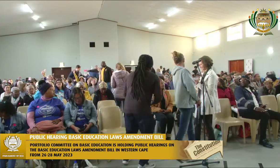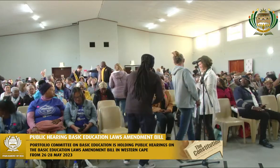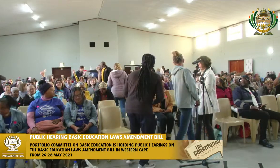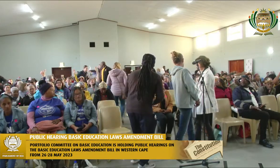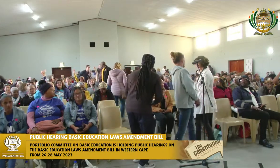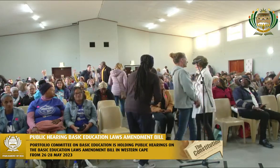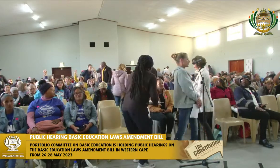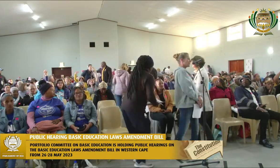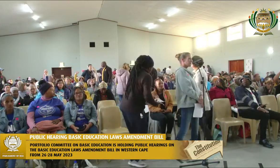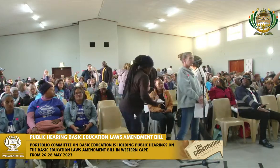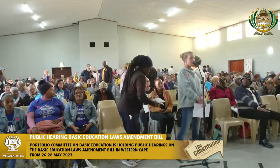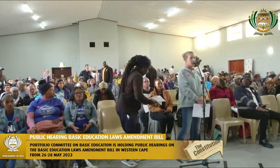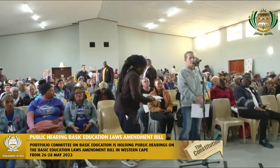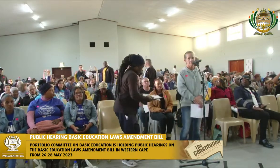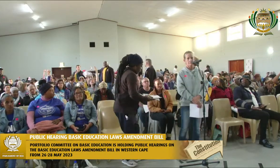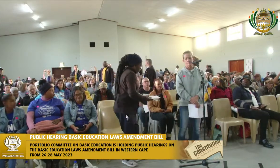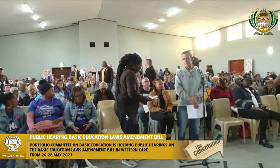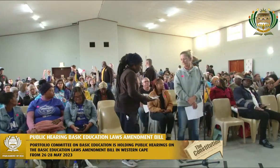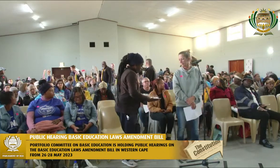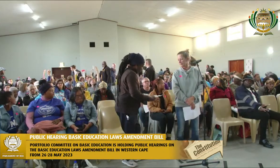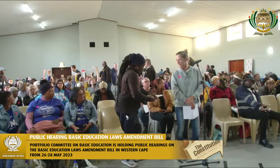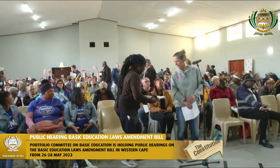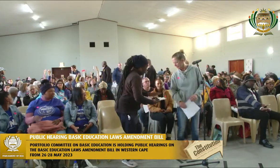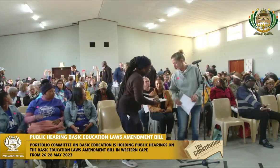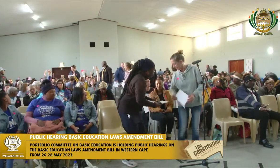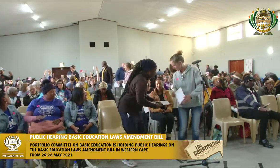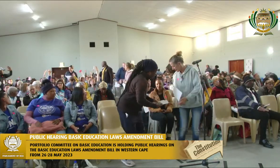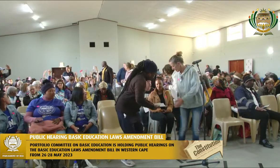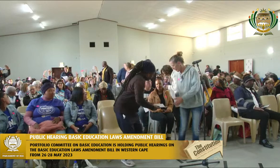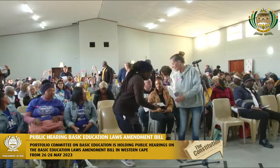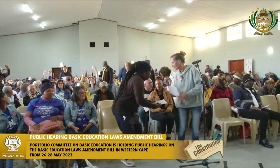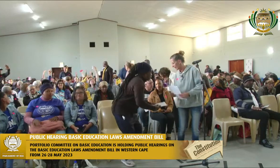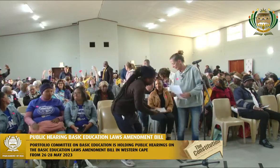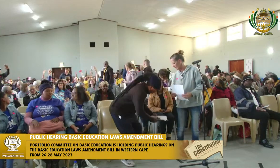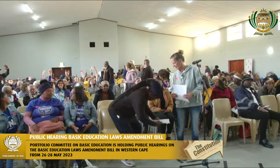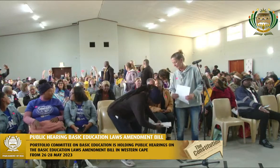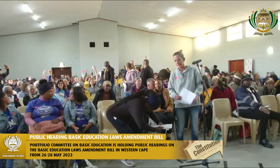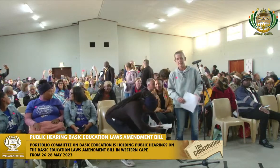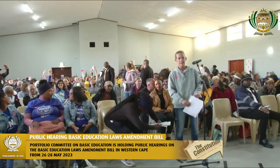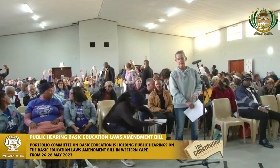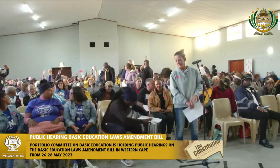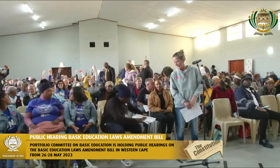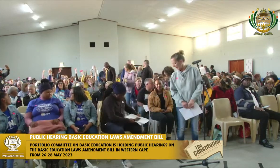No, the elder one than you. Age matters.